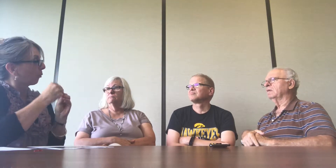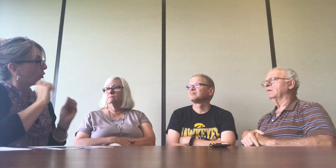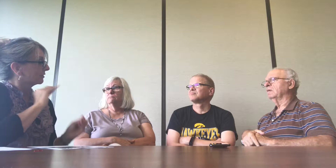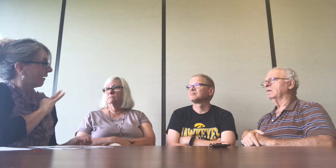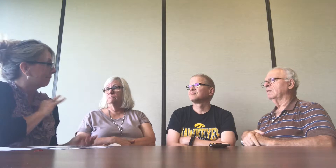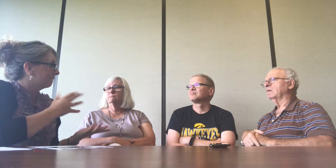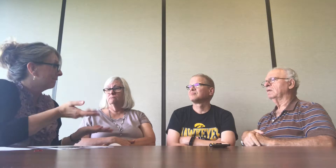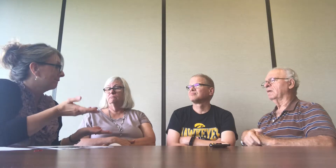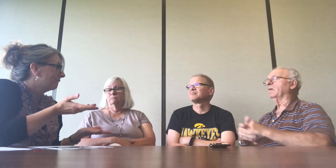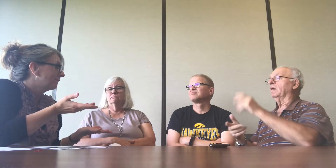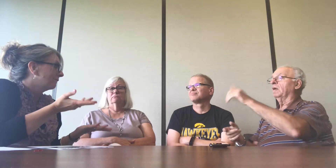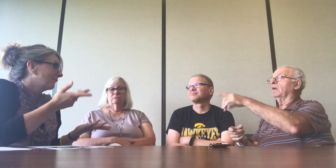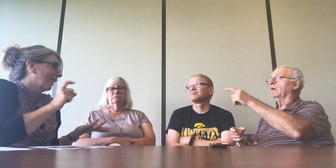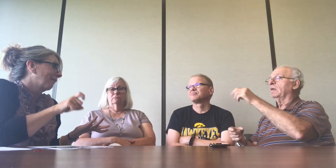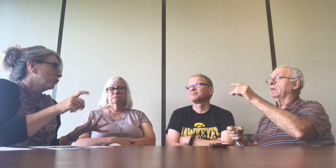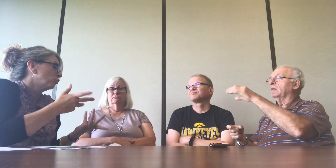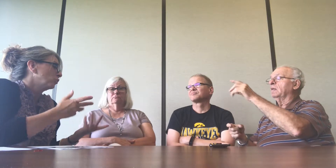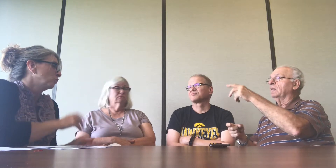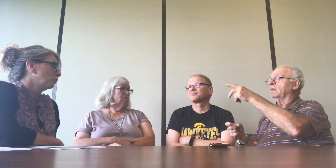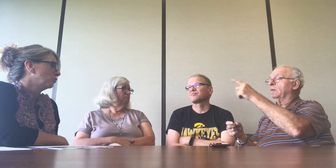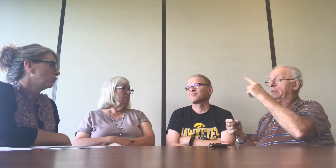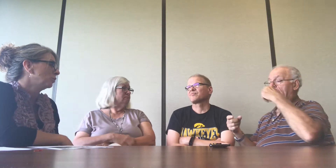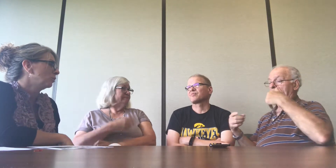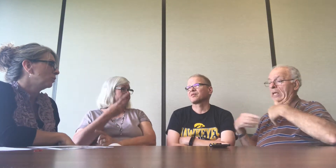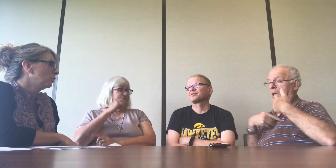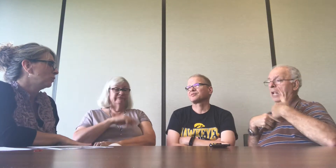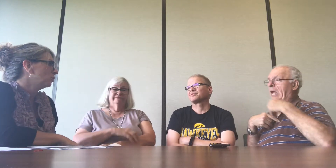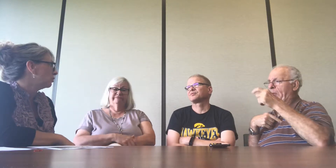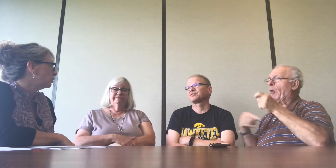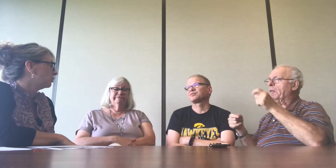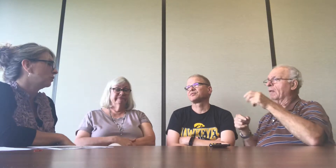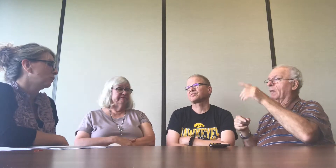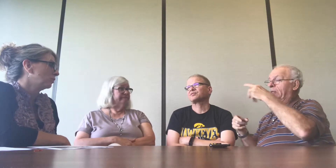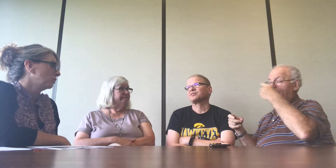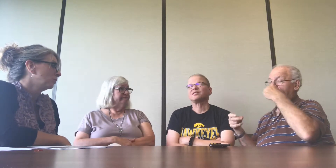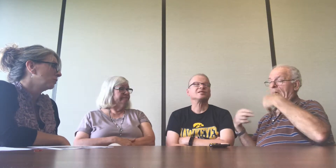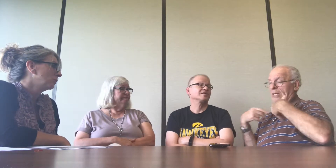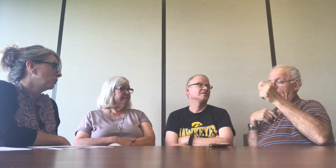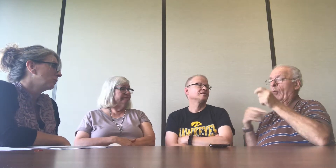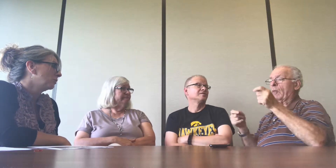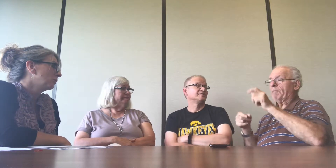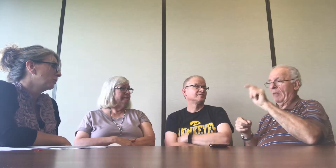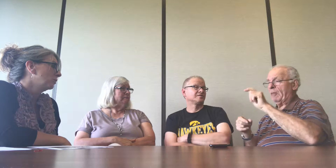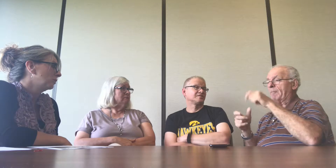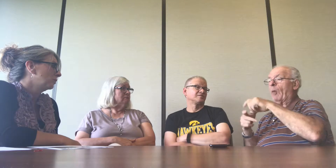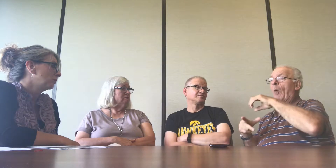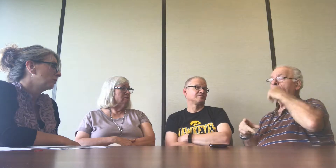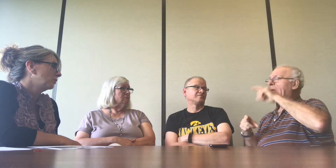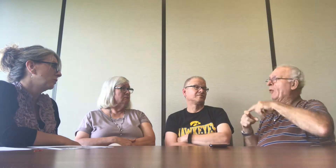Jennifer, yes, that could be neglect by not providing the appropriate clothing.